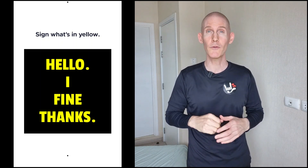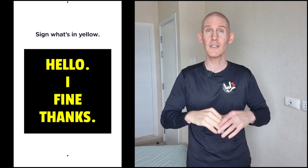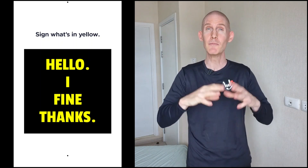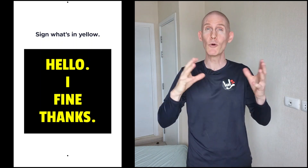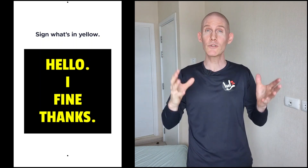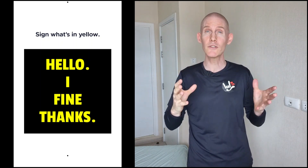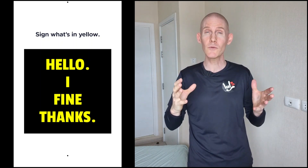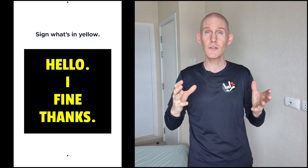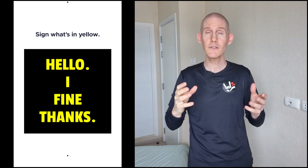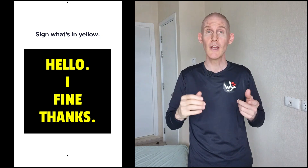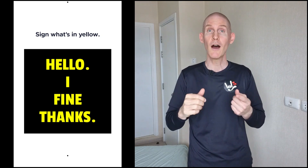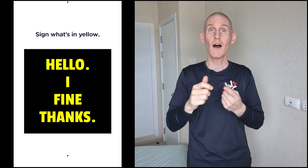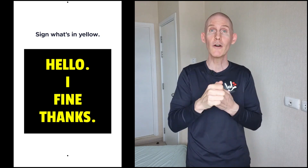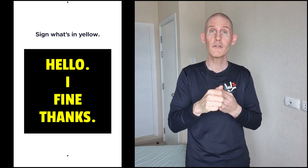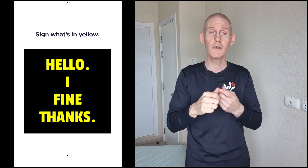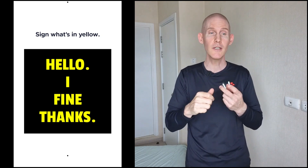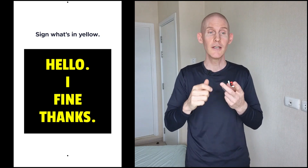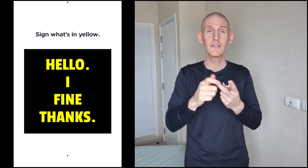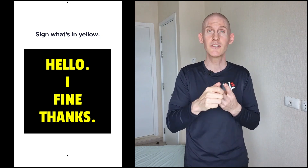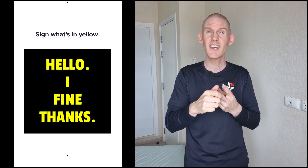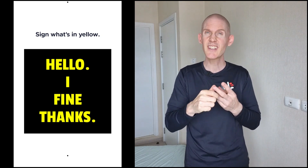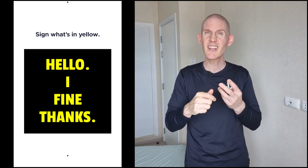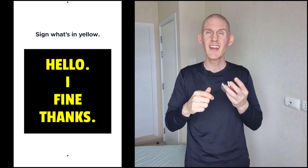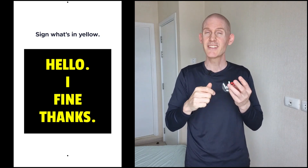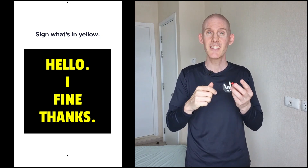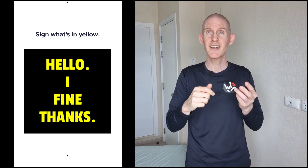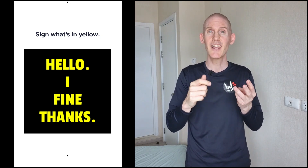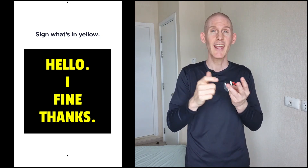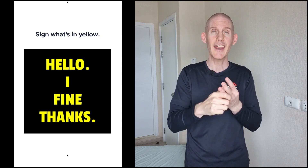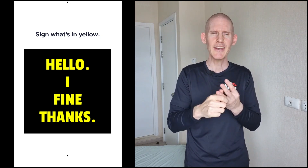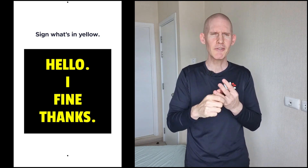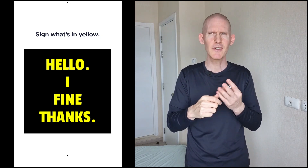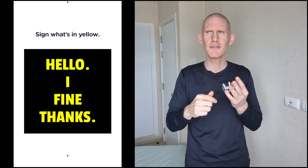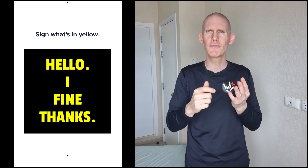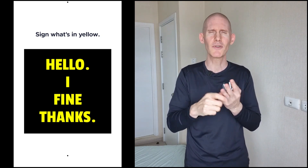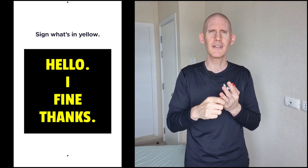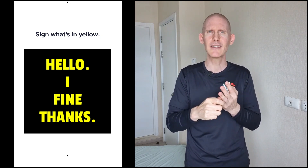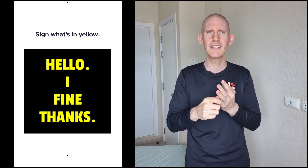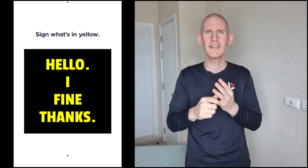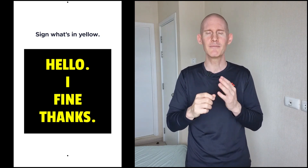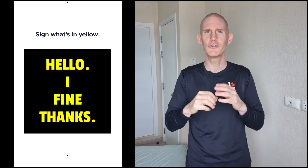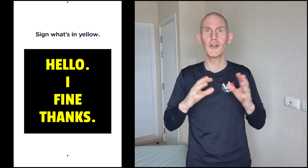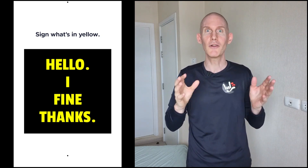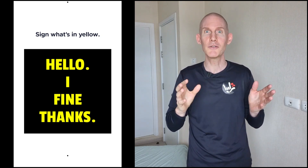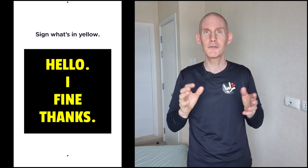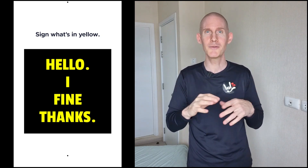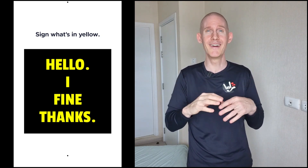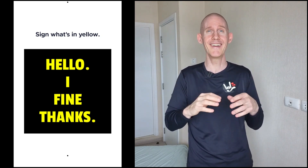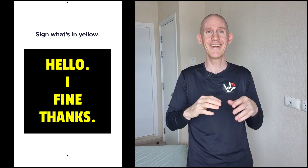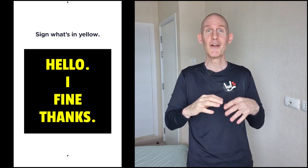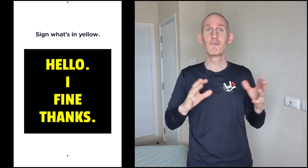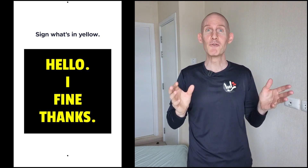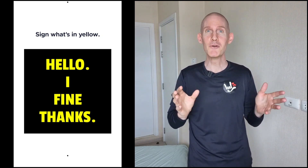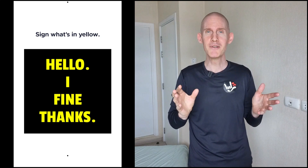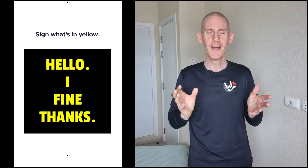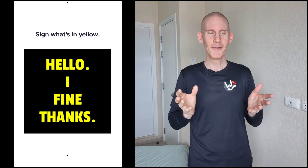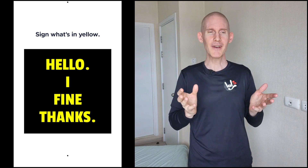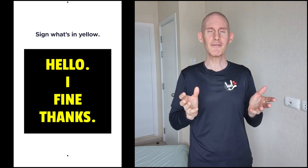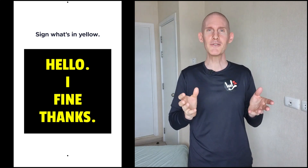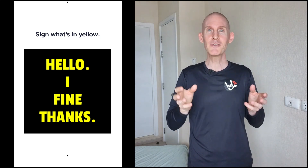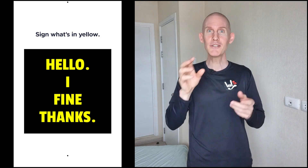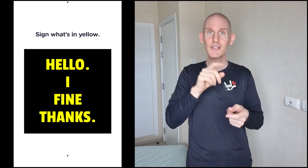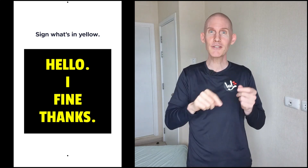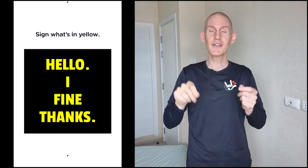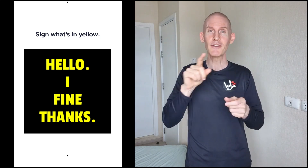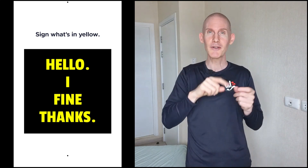words, other emotion words? Hungry, sick, angry, friendly, jealous, rude,